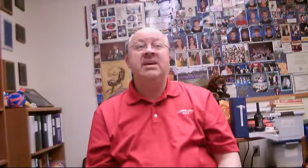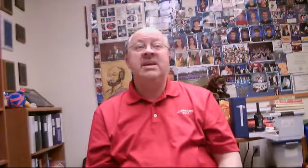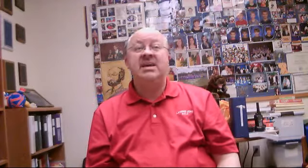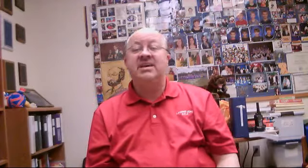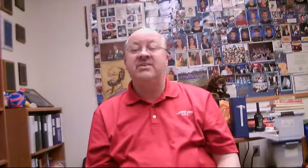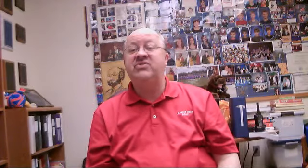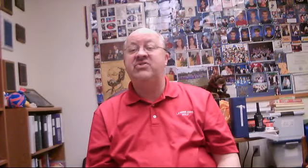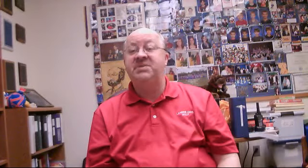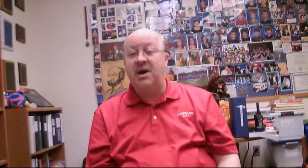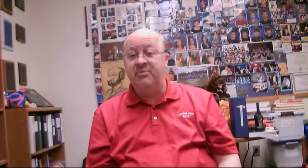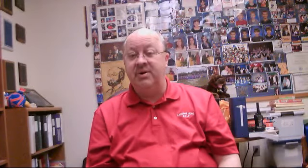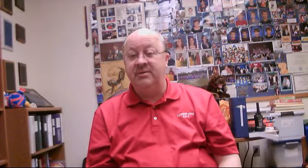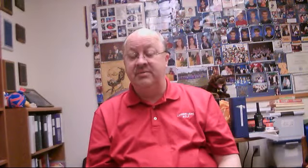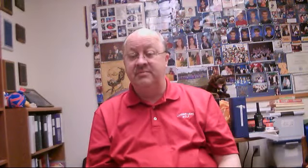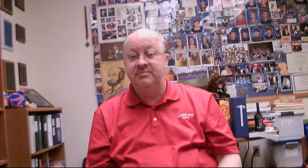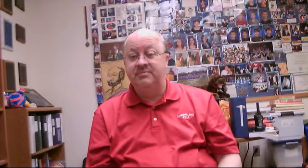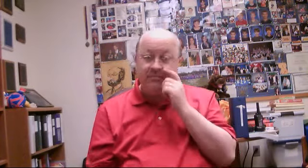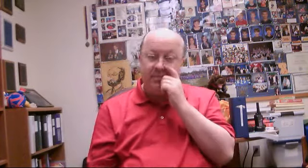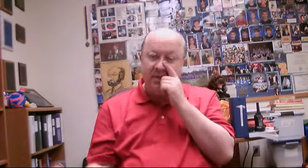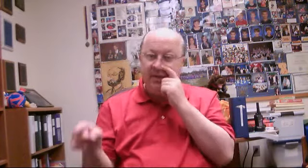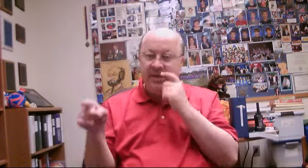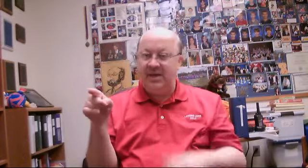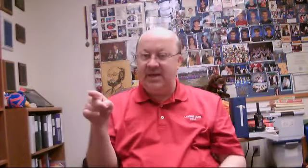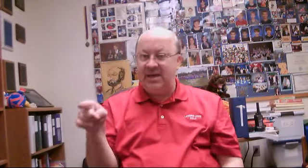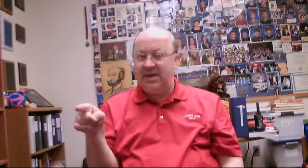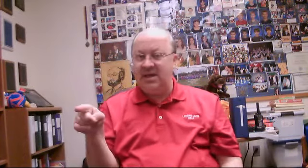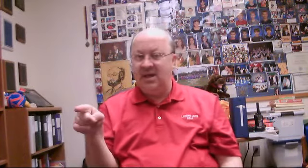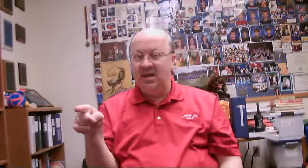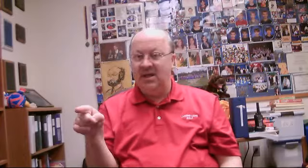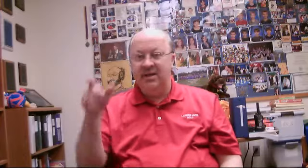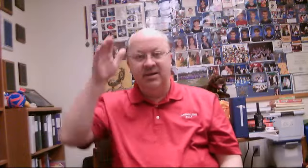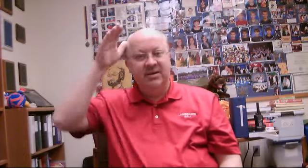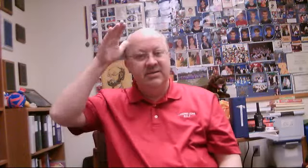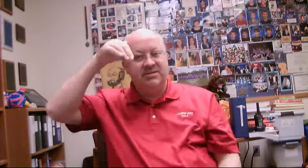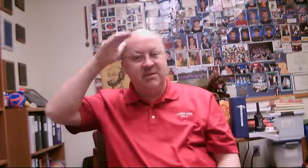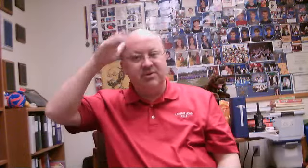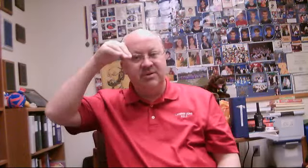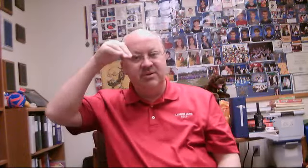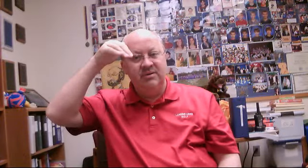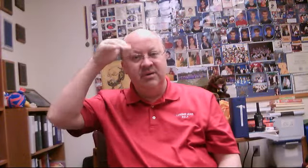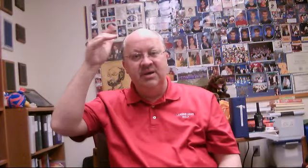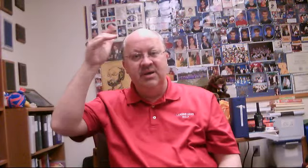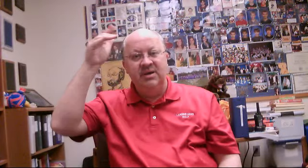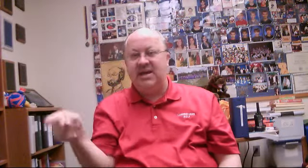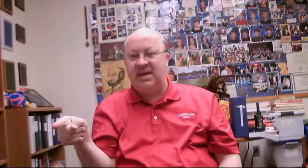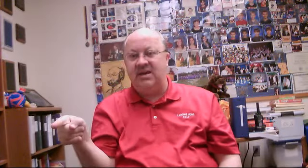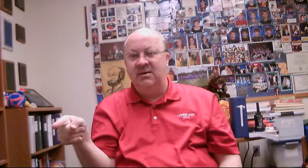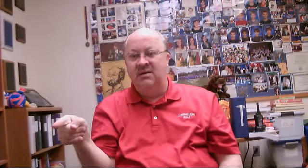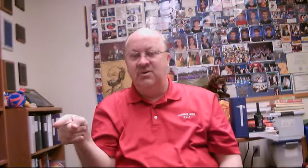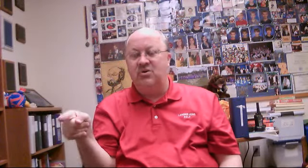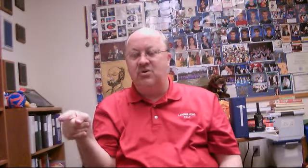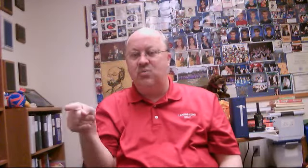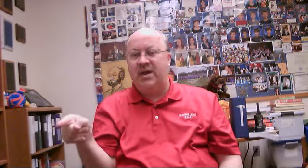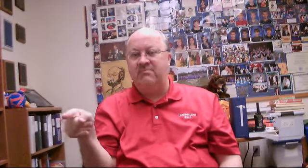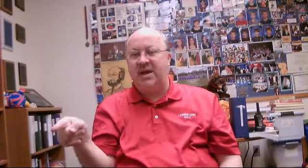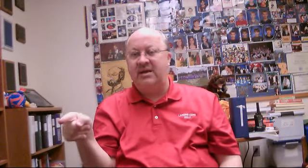he is stubborn. He, stubborn, he. You go right back to